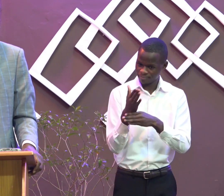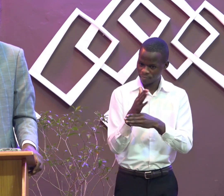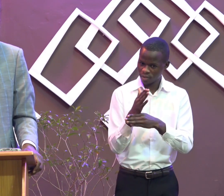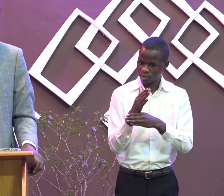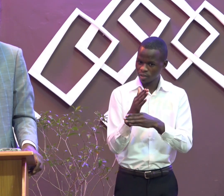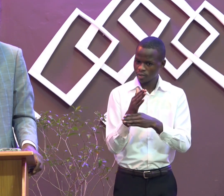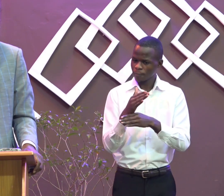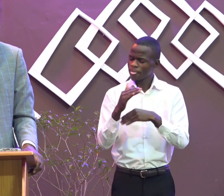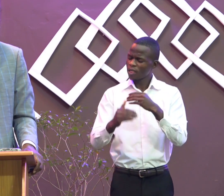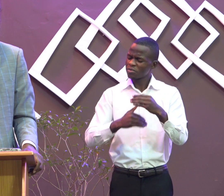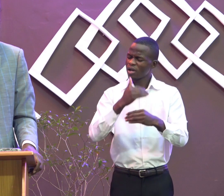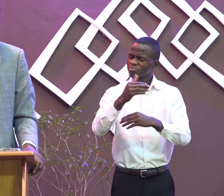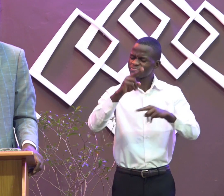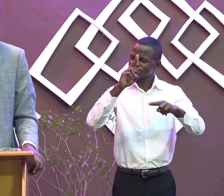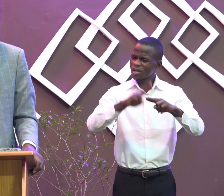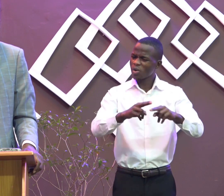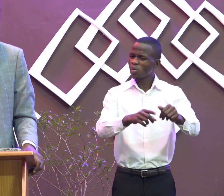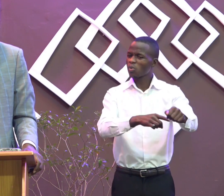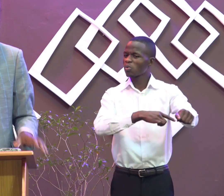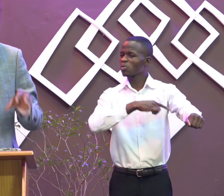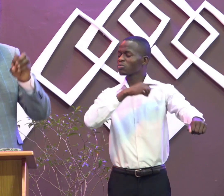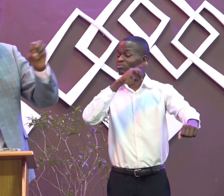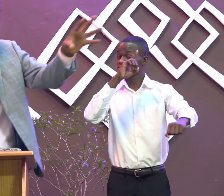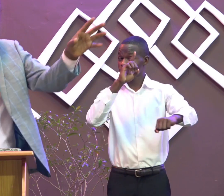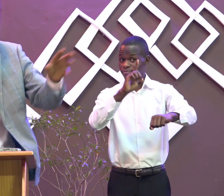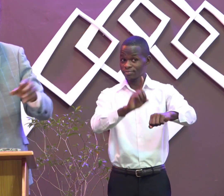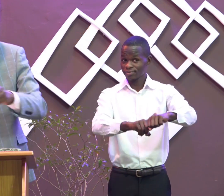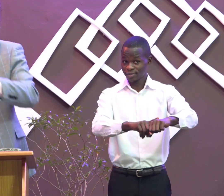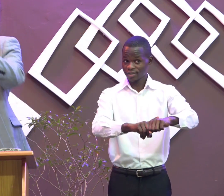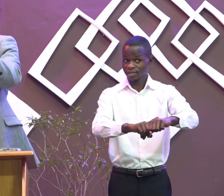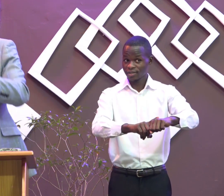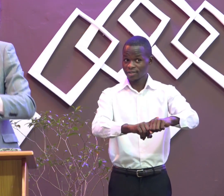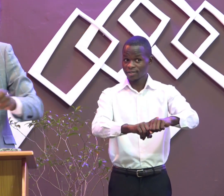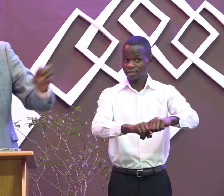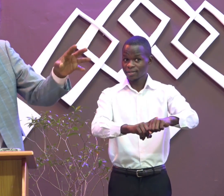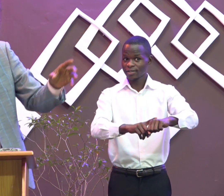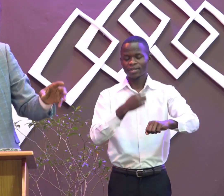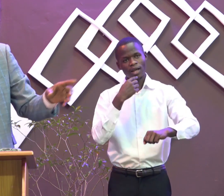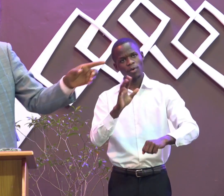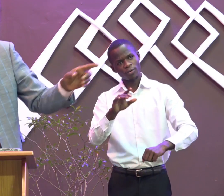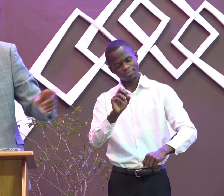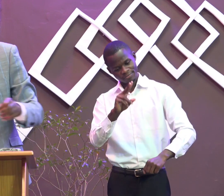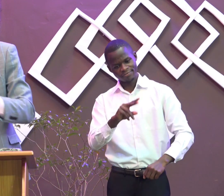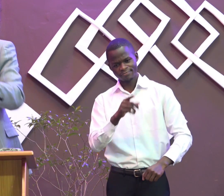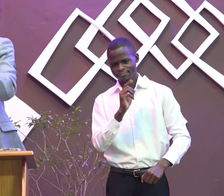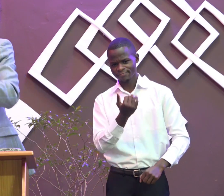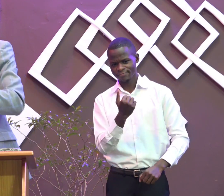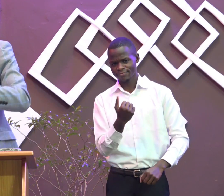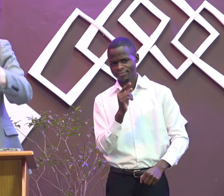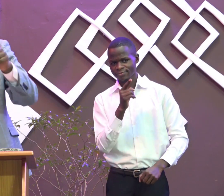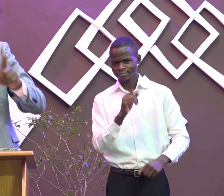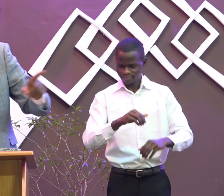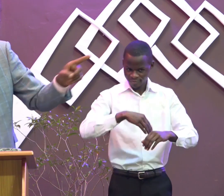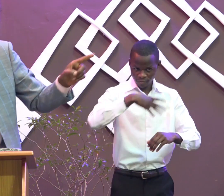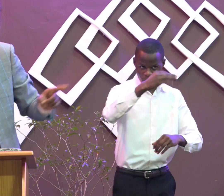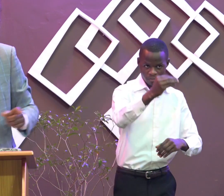Kamaze okutuula ebbanga eddene. After sitting for a long period of time. Nagenanga. Kutuzendagira nenga eh. Musajja ono